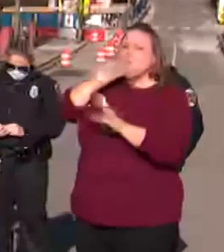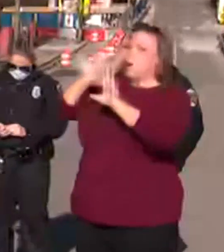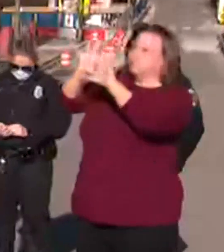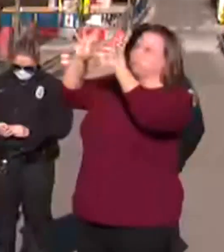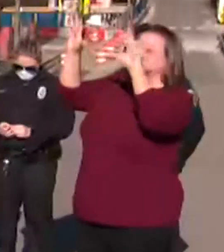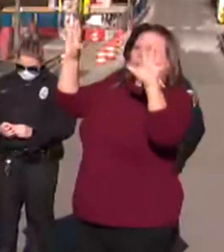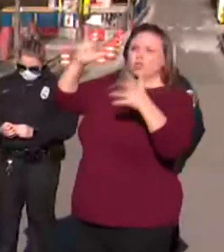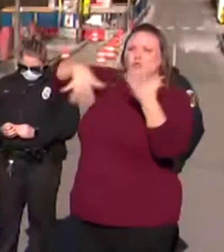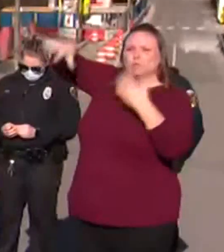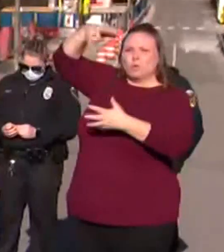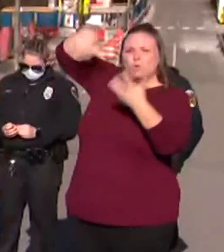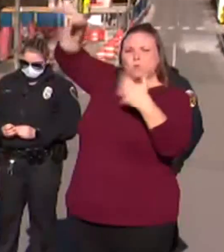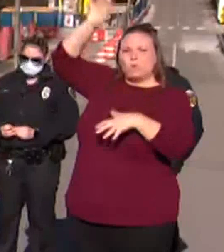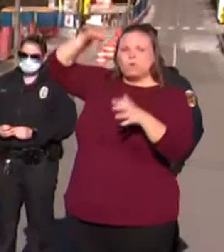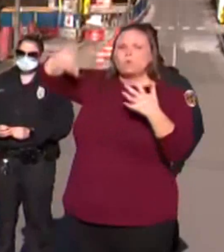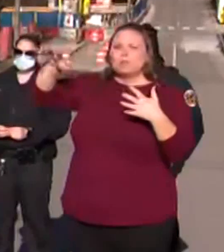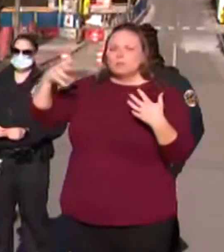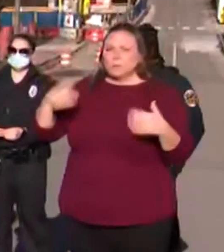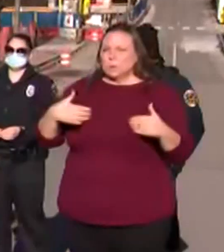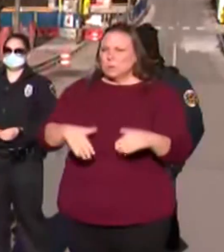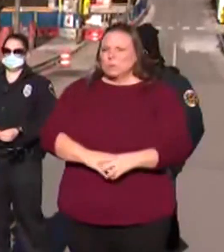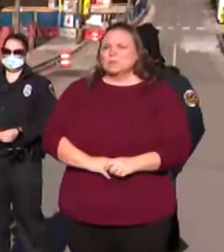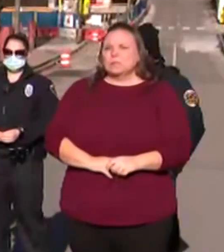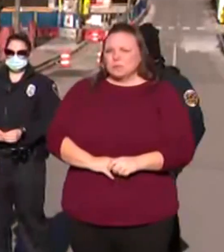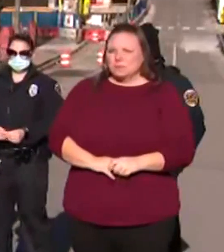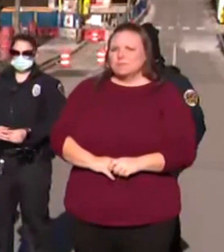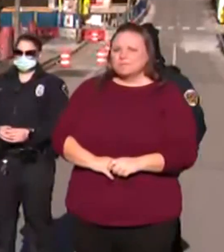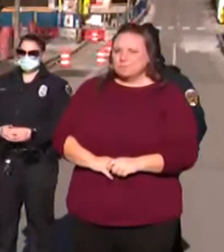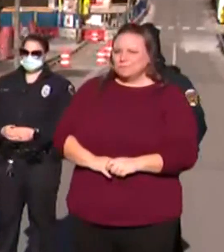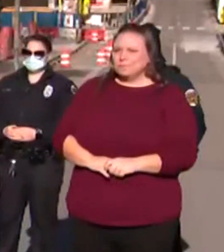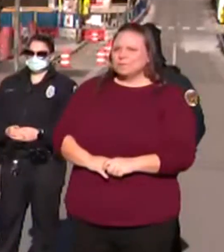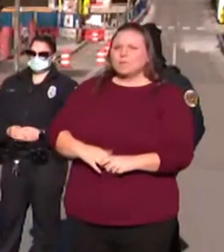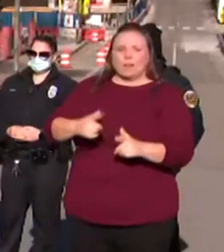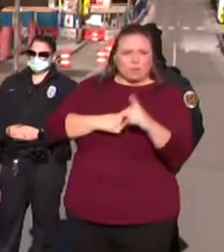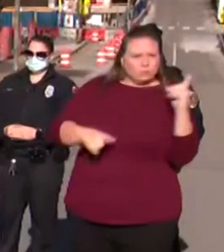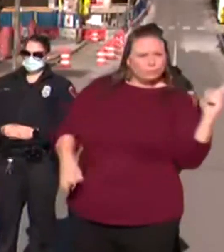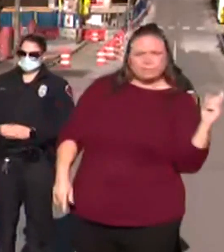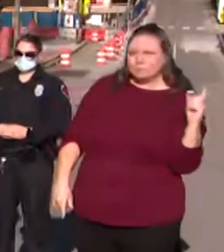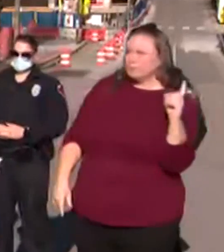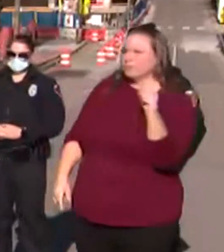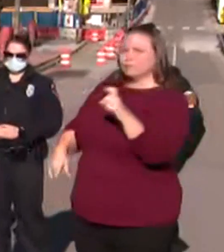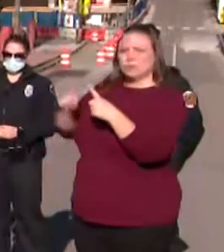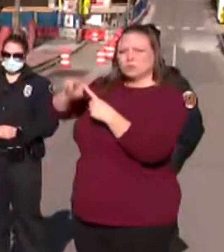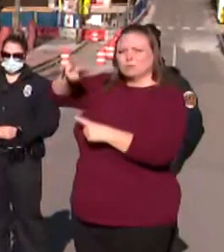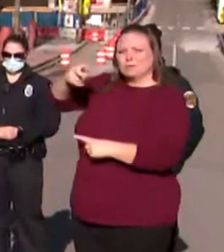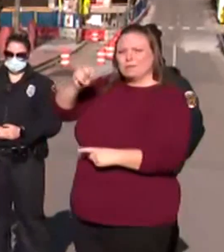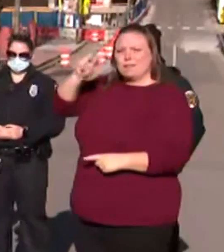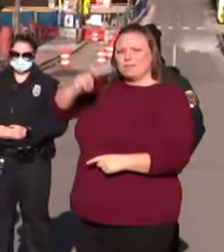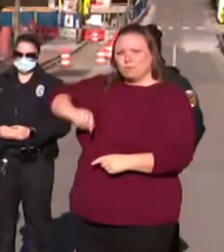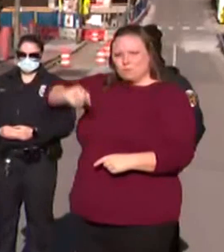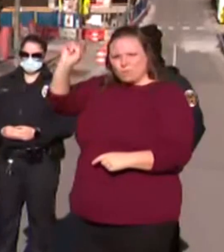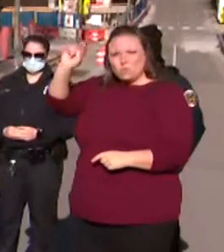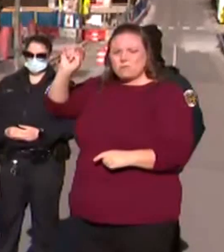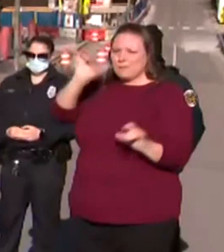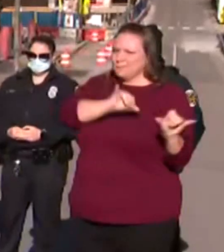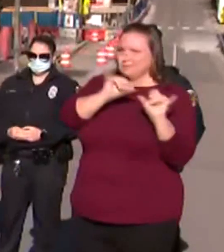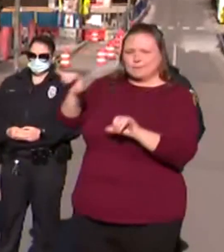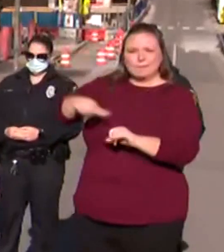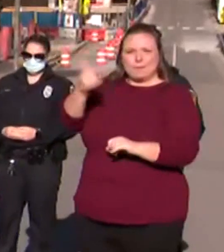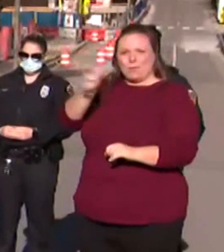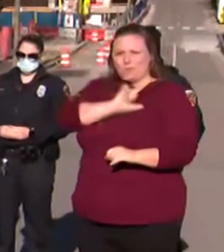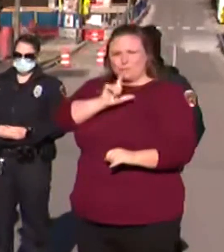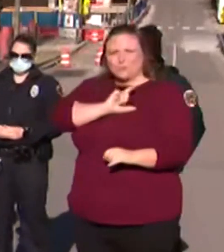of smoke, at which point I ran back towards 2nd Avenue North, as all the other officers